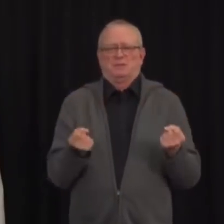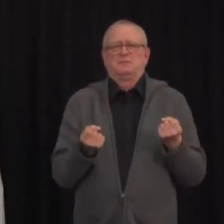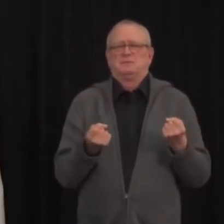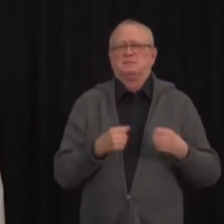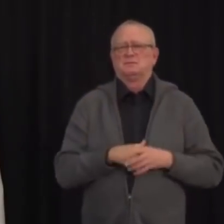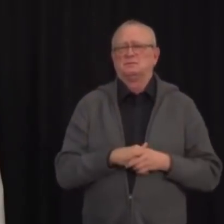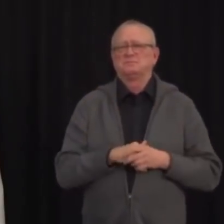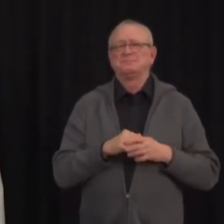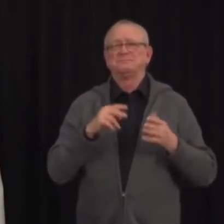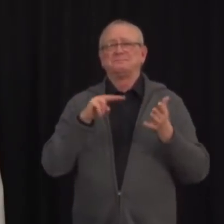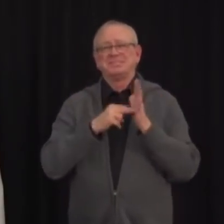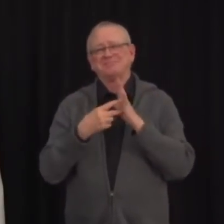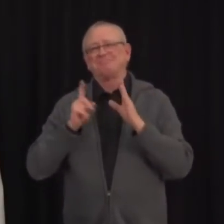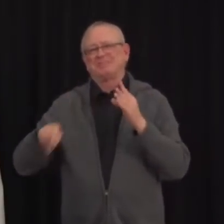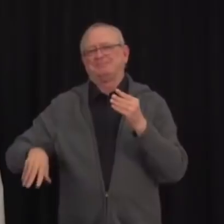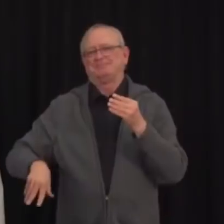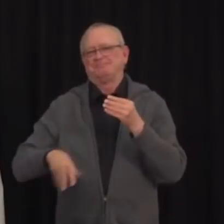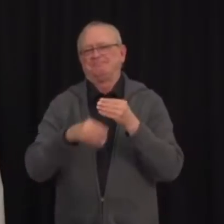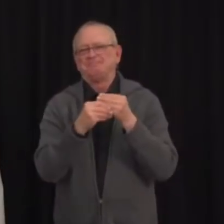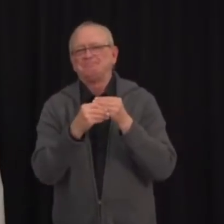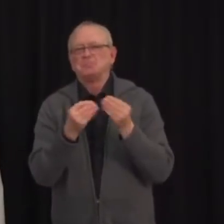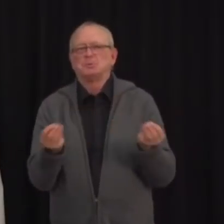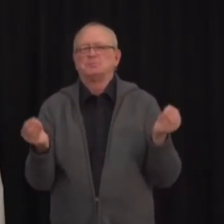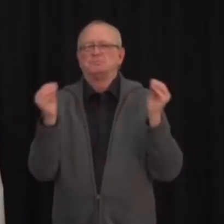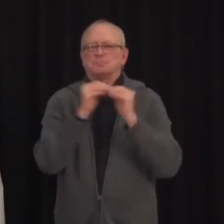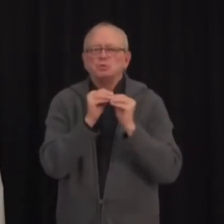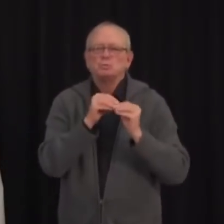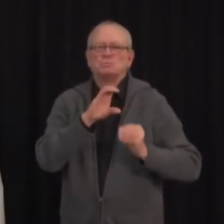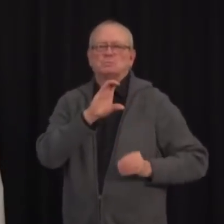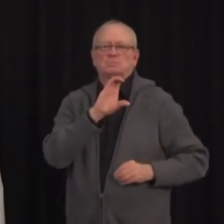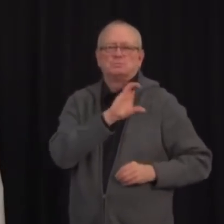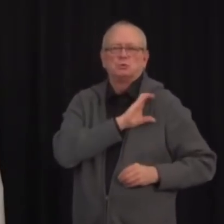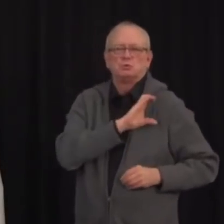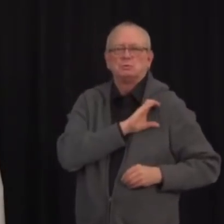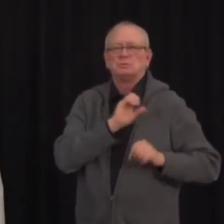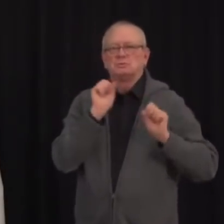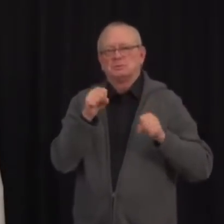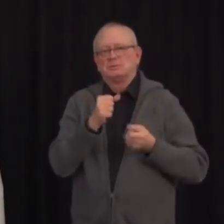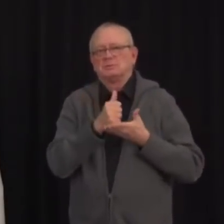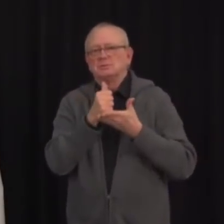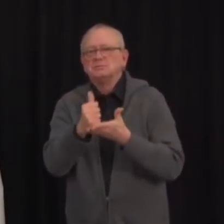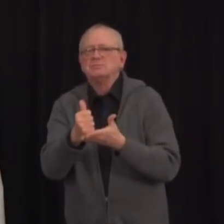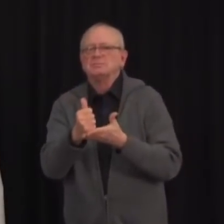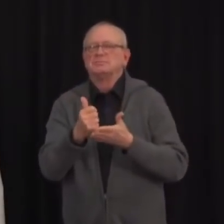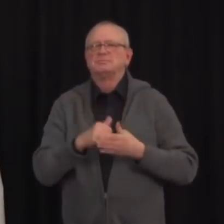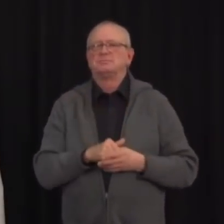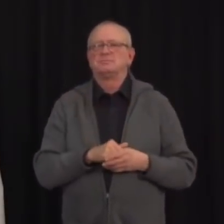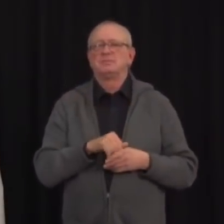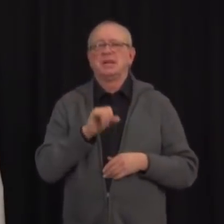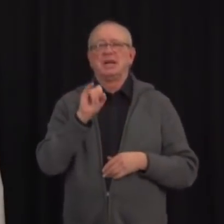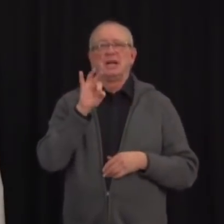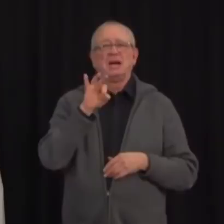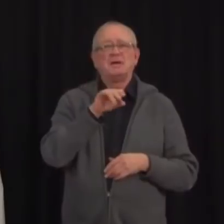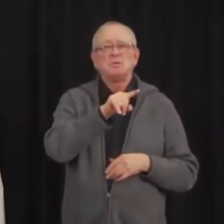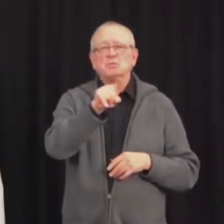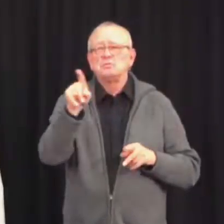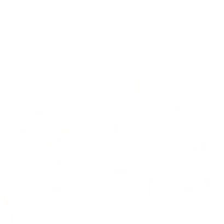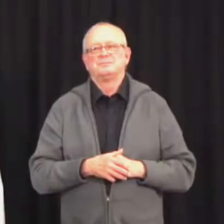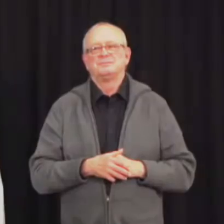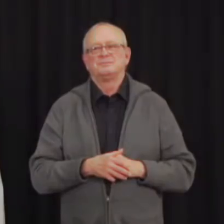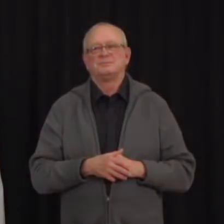quickly and decisively to situations where groups are breaking public health